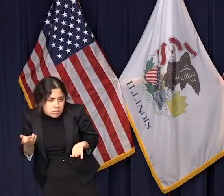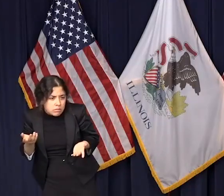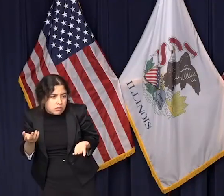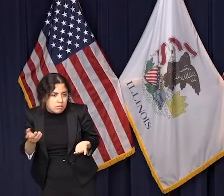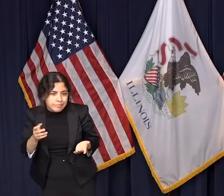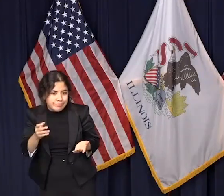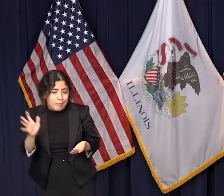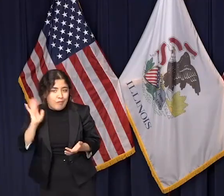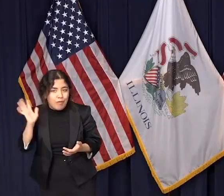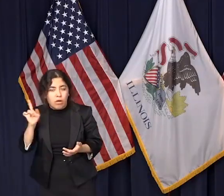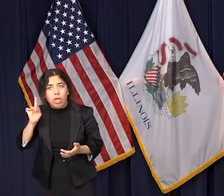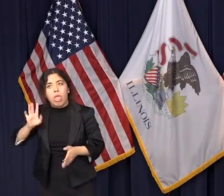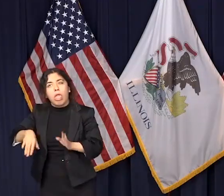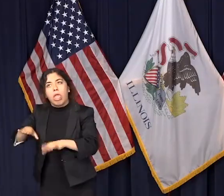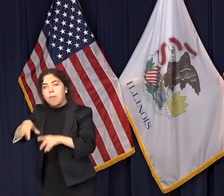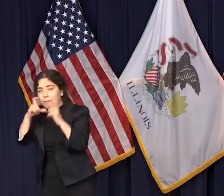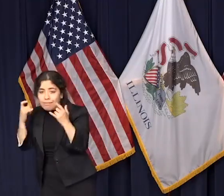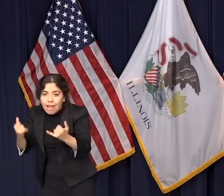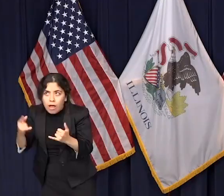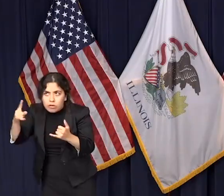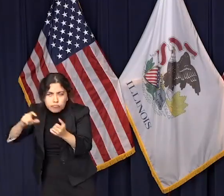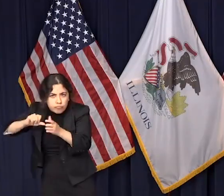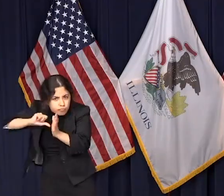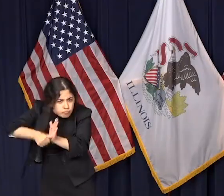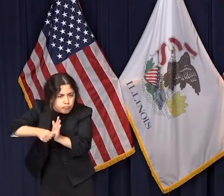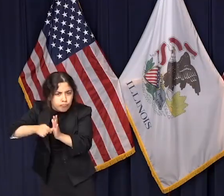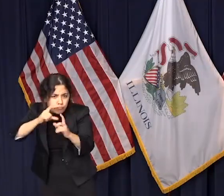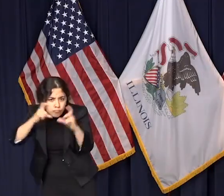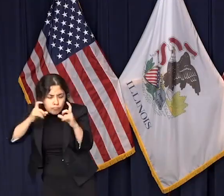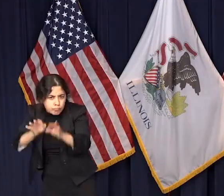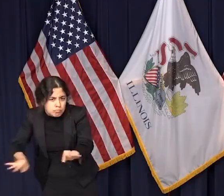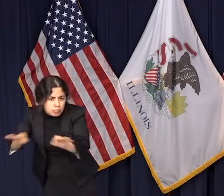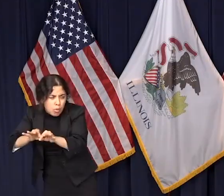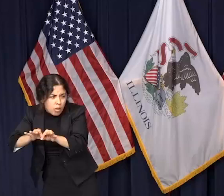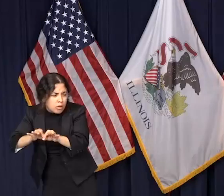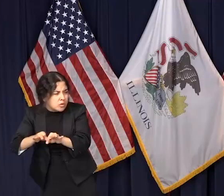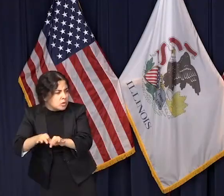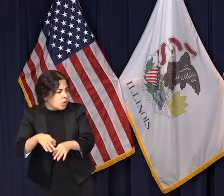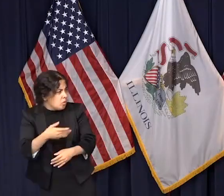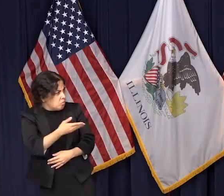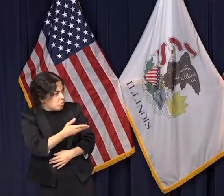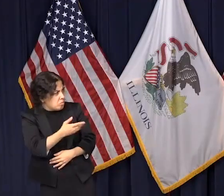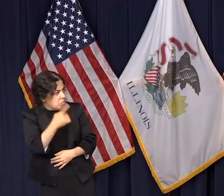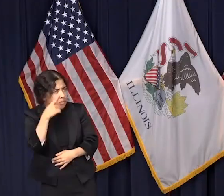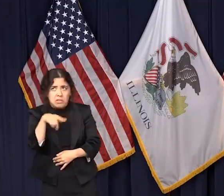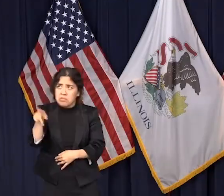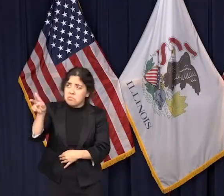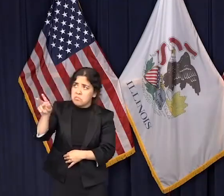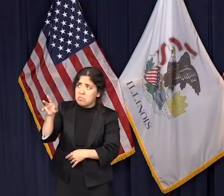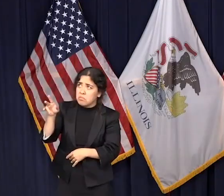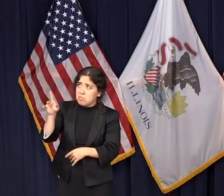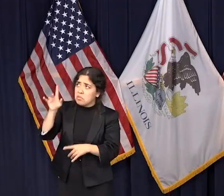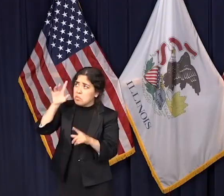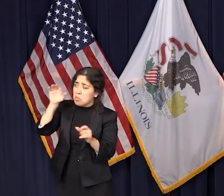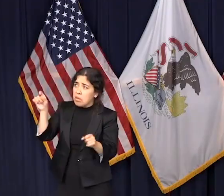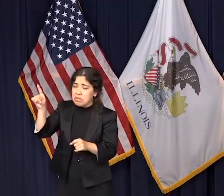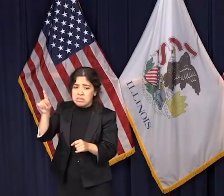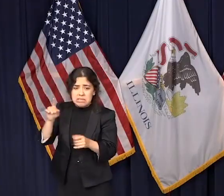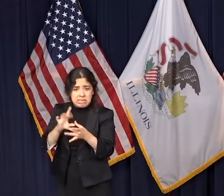Before. Mm-hmm. What's your reaction to that? How important is it that the president say that? It's never too late to